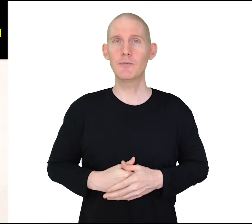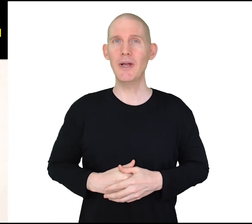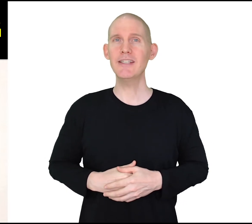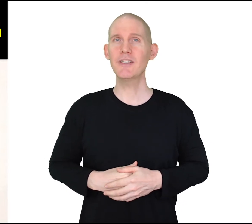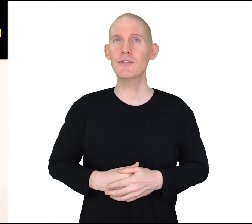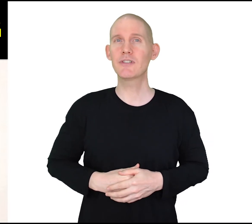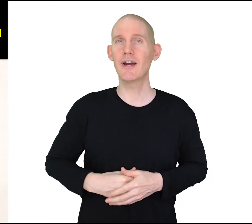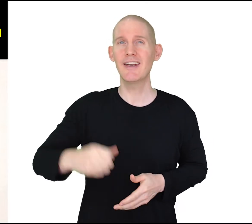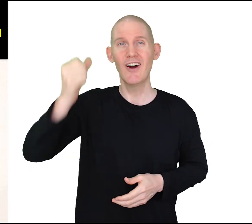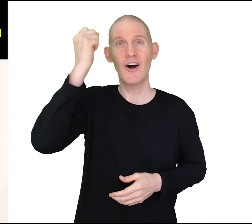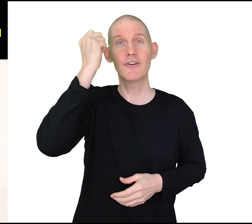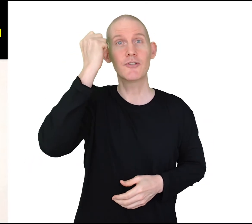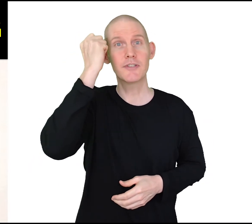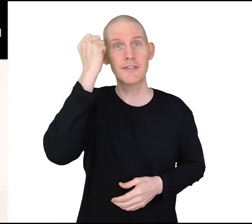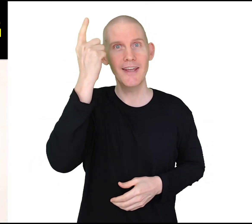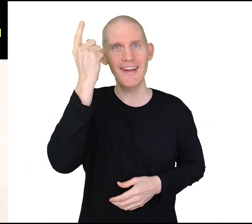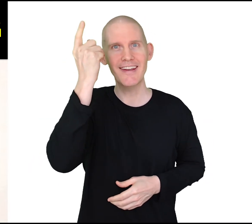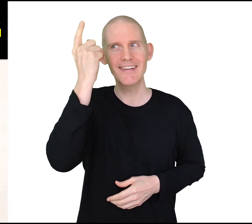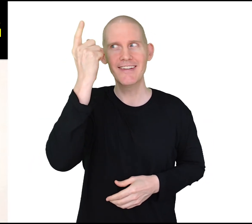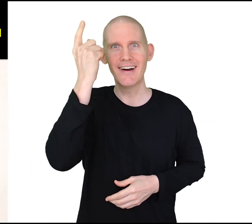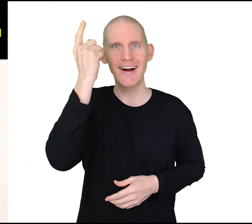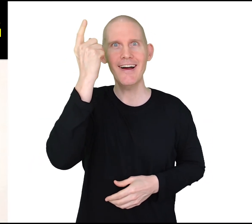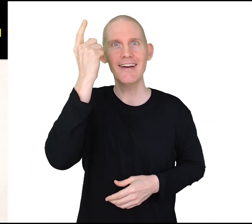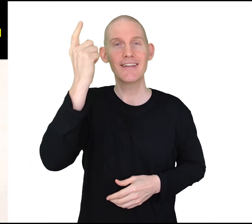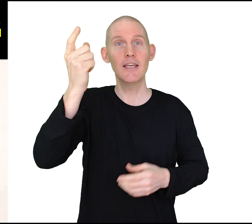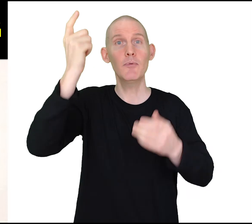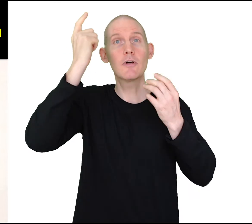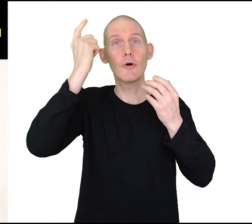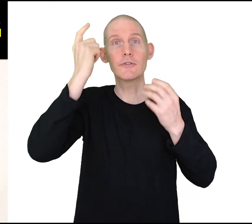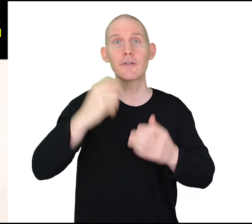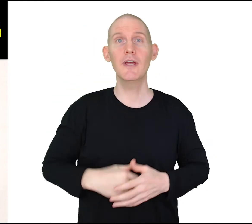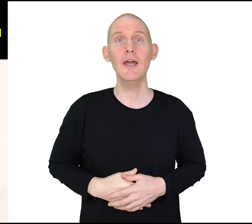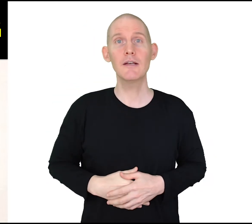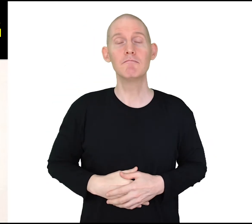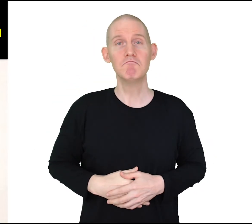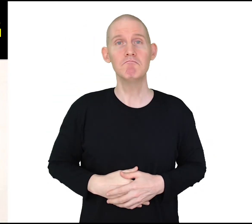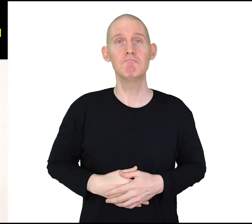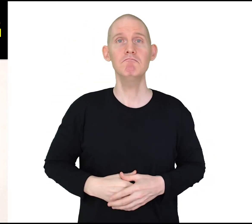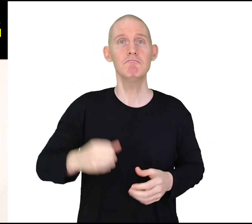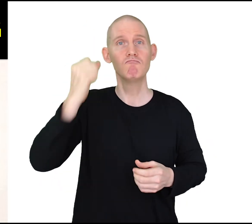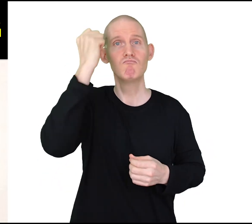based on the sign understand, keep it close to the head.